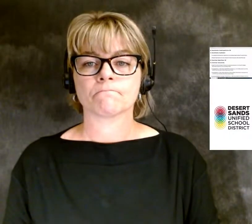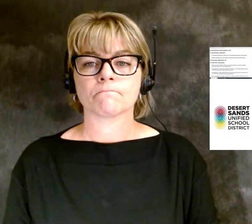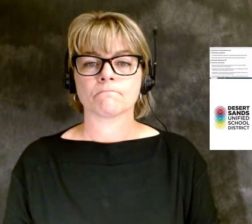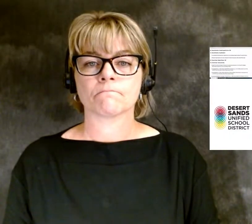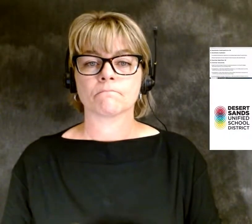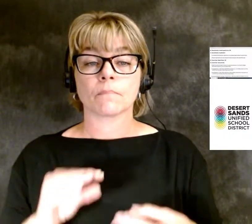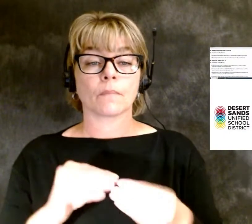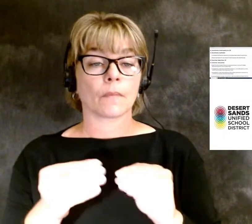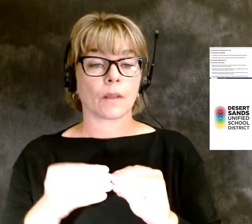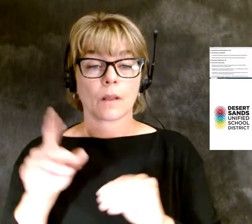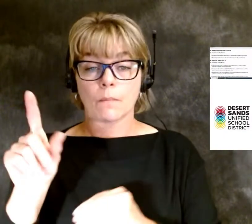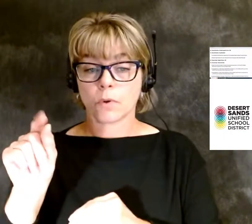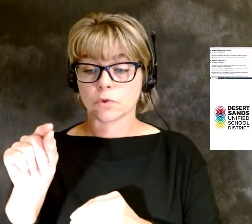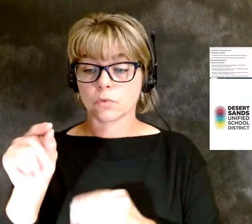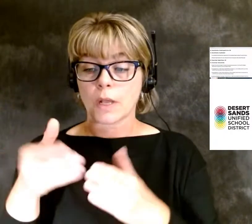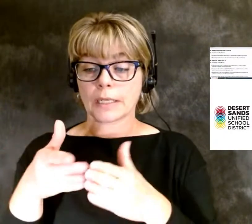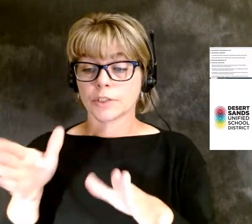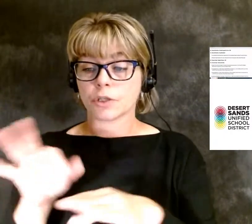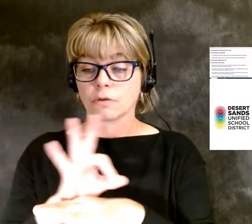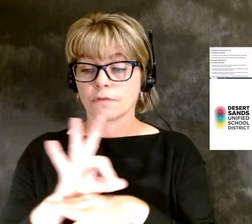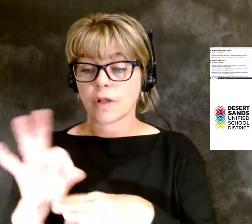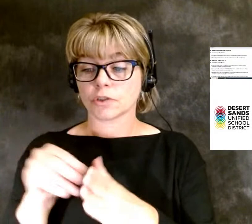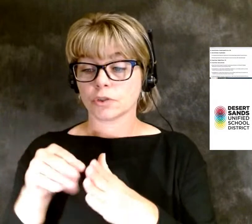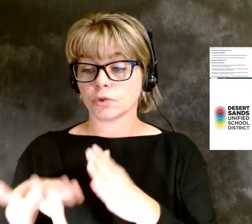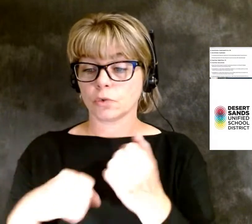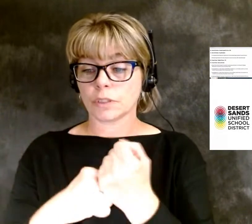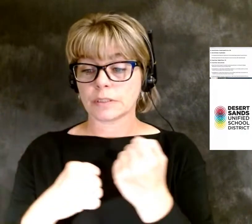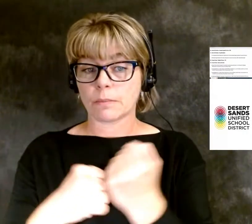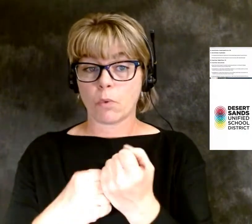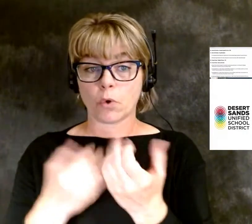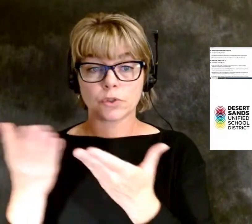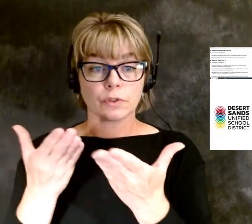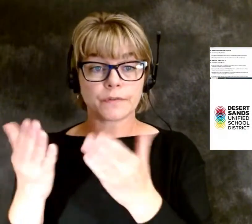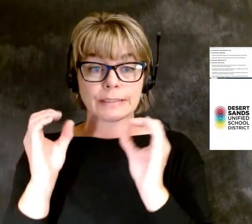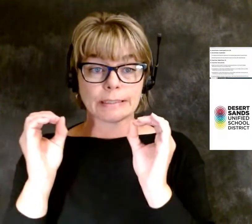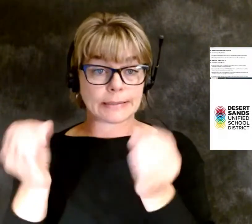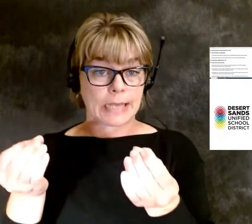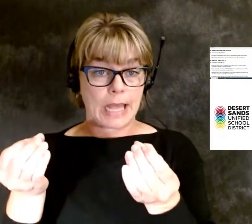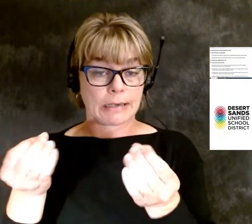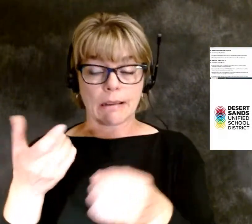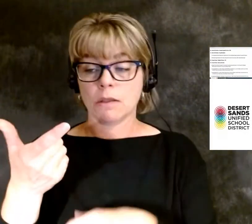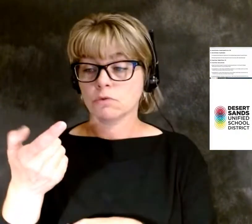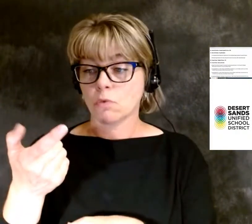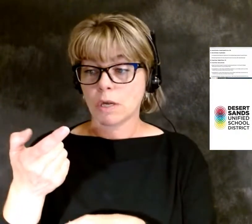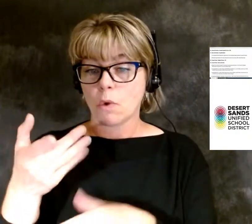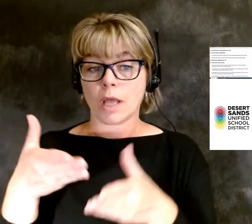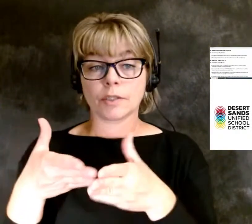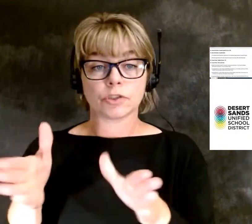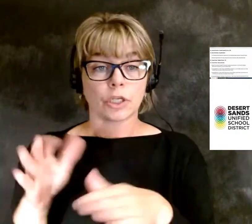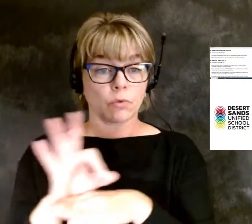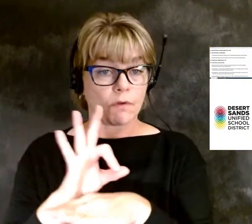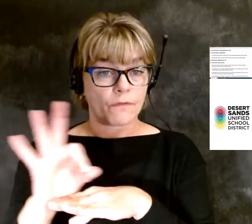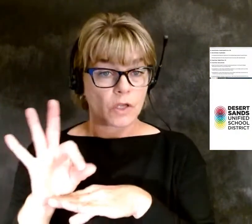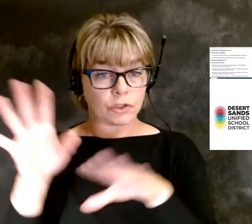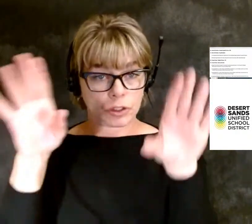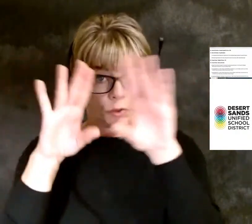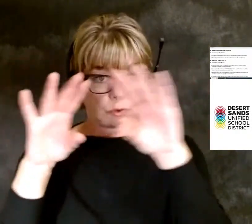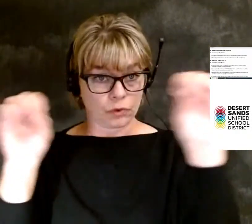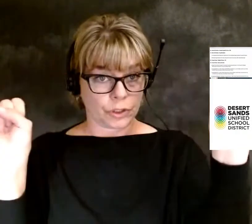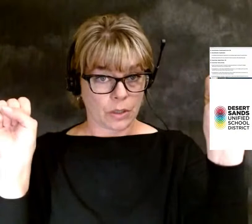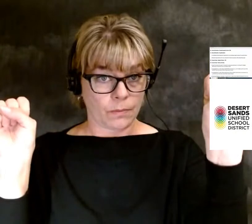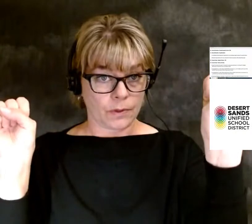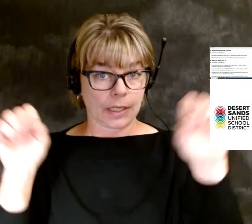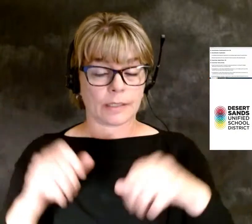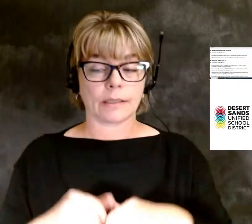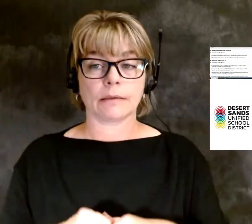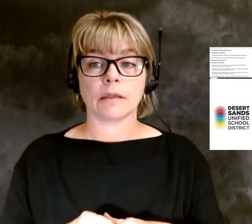number 20, General Functions Student Support Services. There are none. 21, General Functions Superintendent.